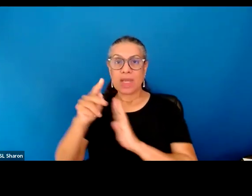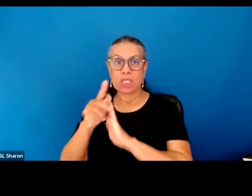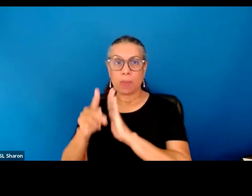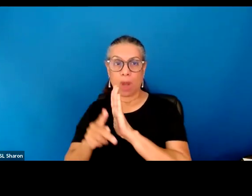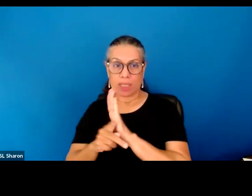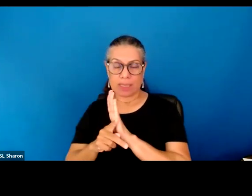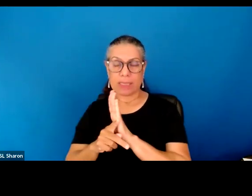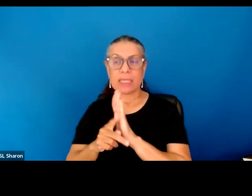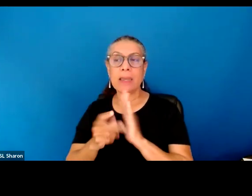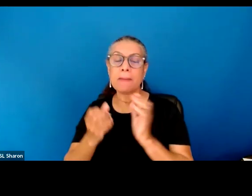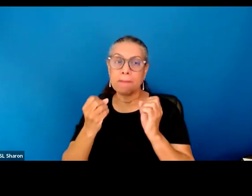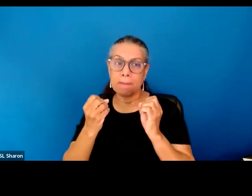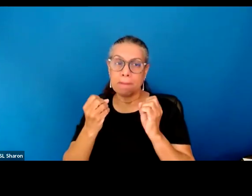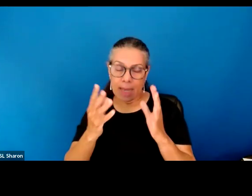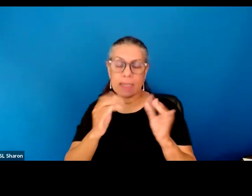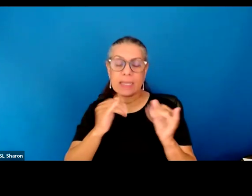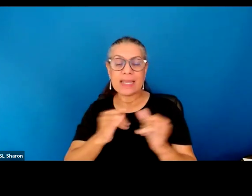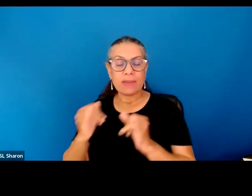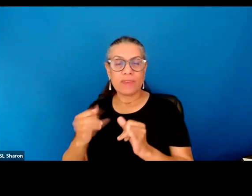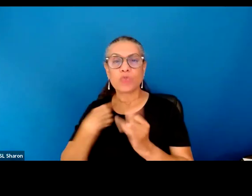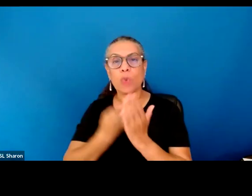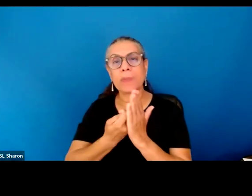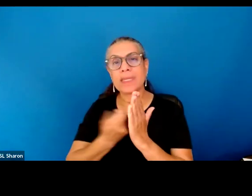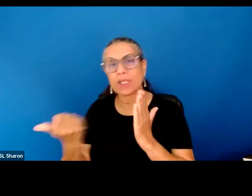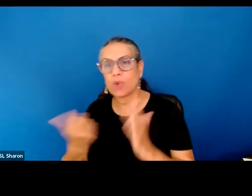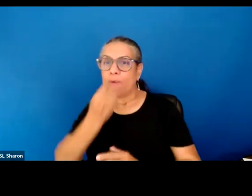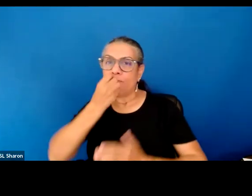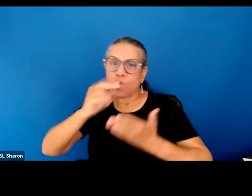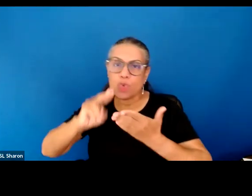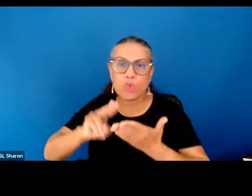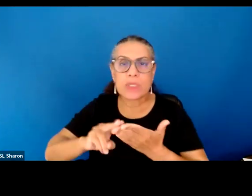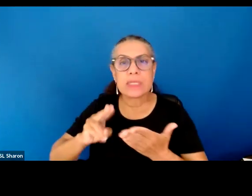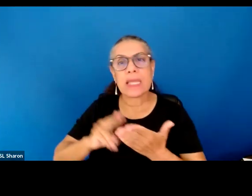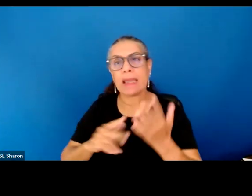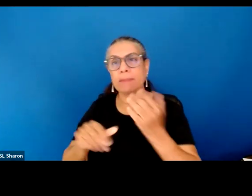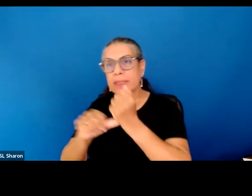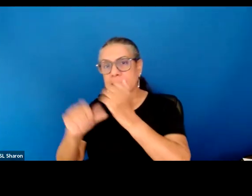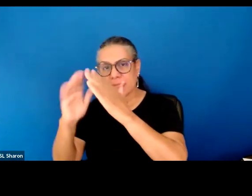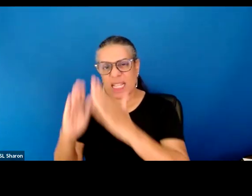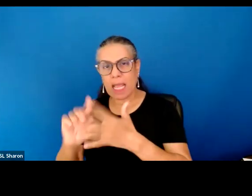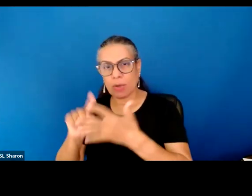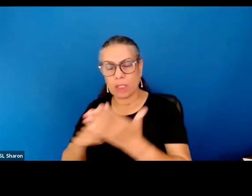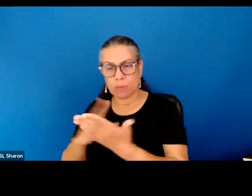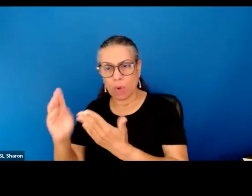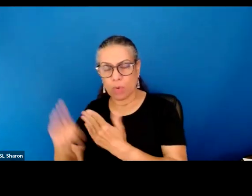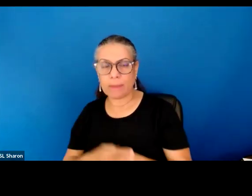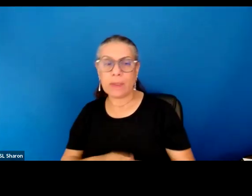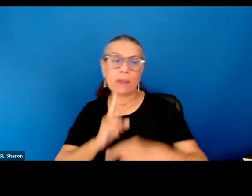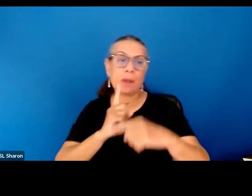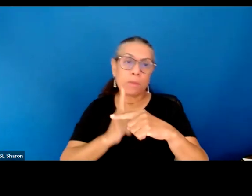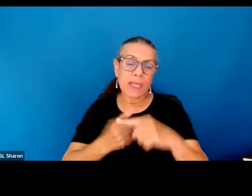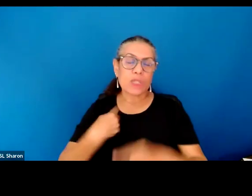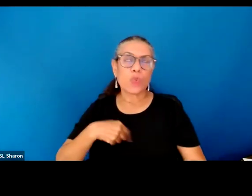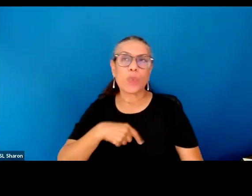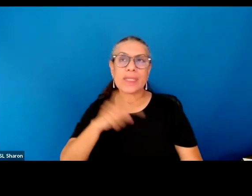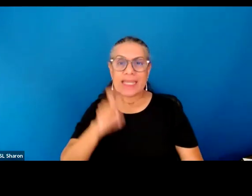in large groups of individuals being off programs. We would also need to negotiate legal agreements for access to data